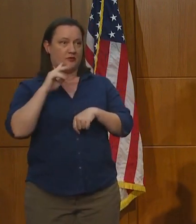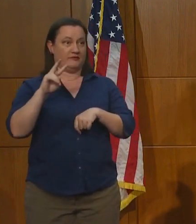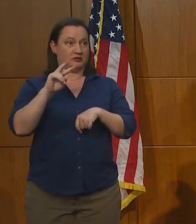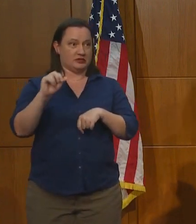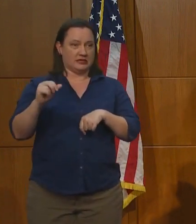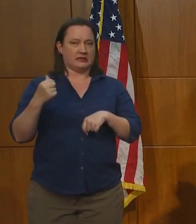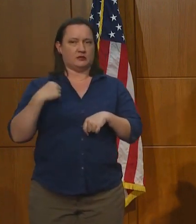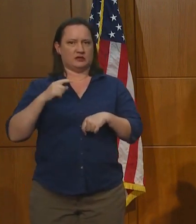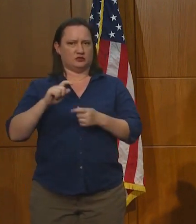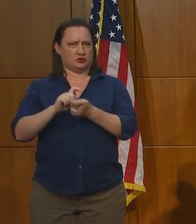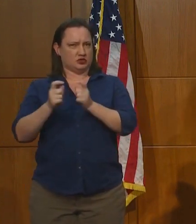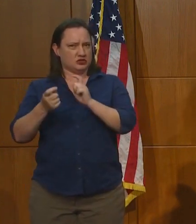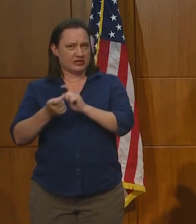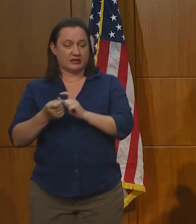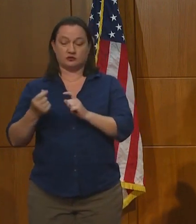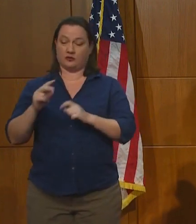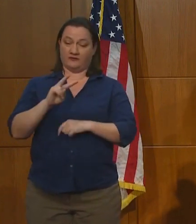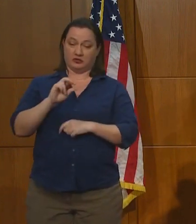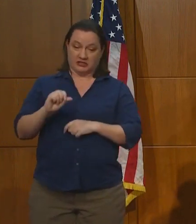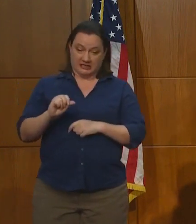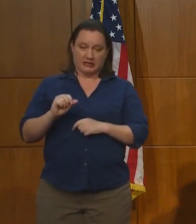or Arizona or Florida?